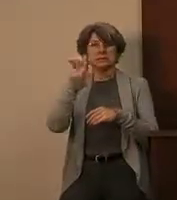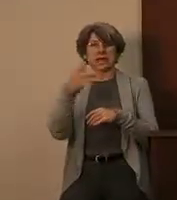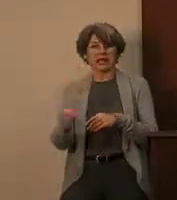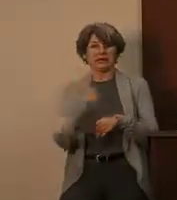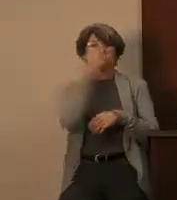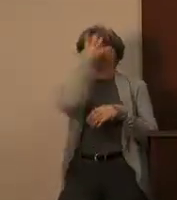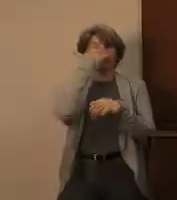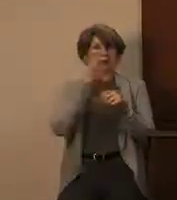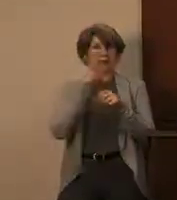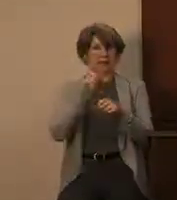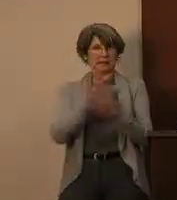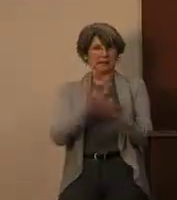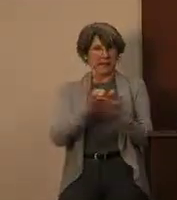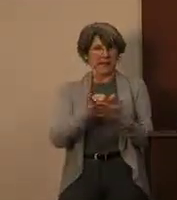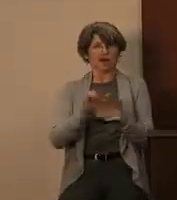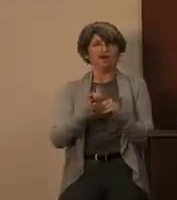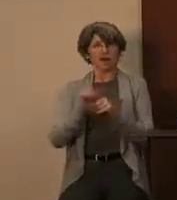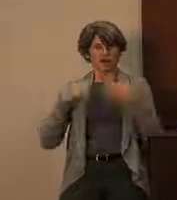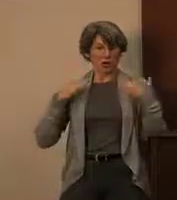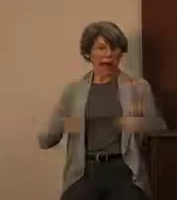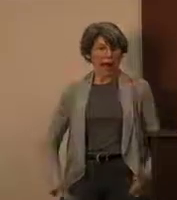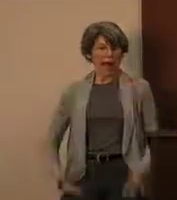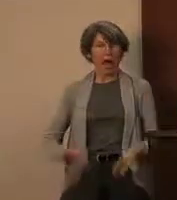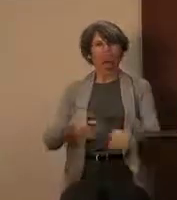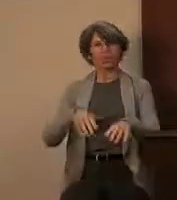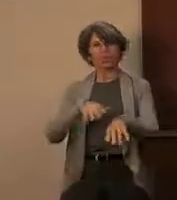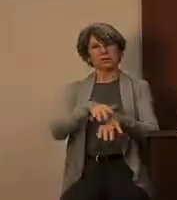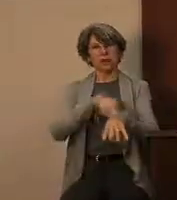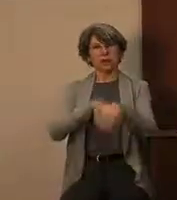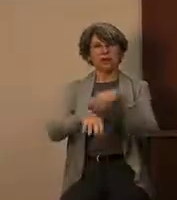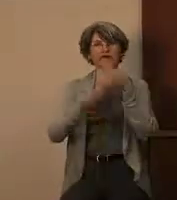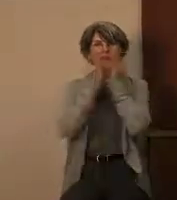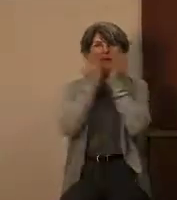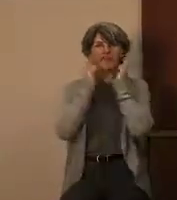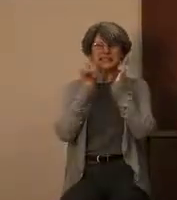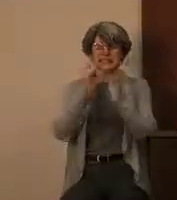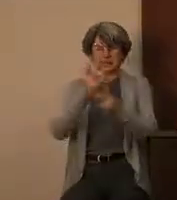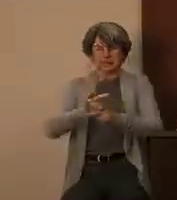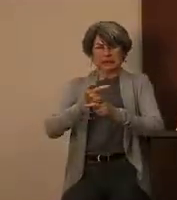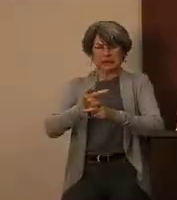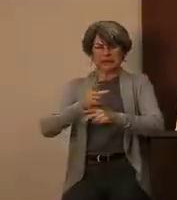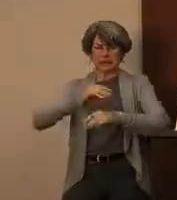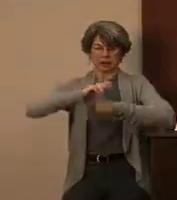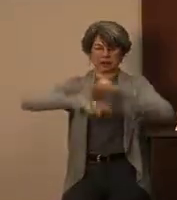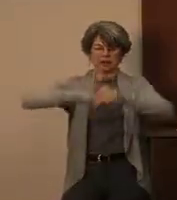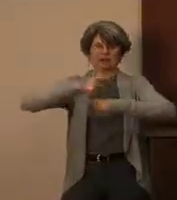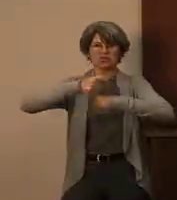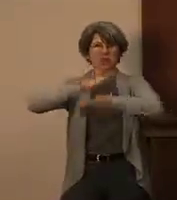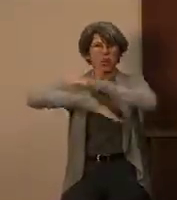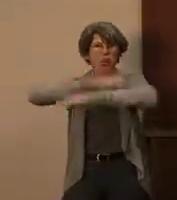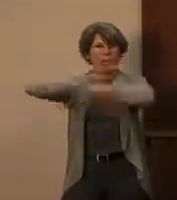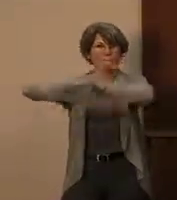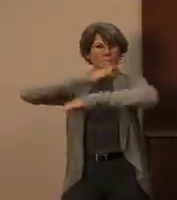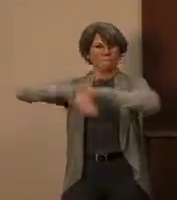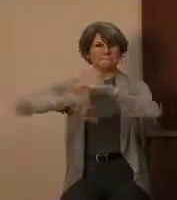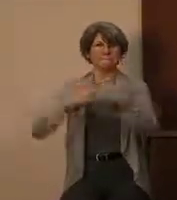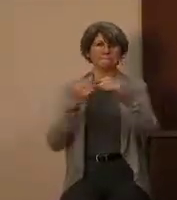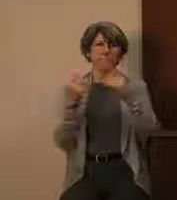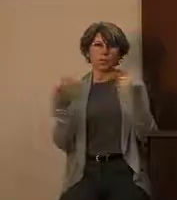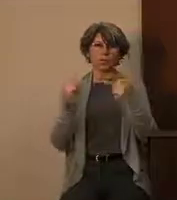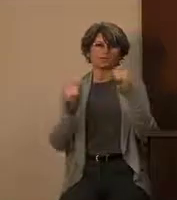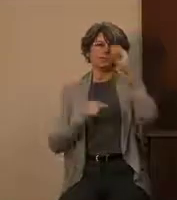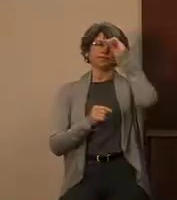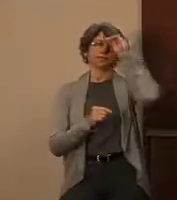need the gowns, gloves, and mask if they were doing wound care. Another area that we need to look at under